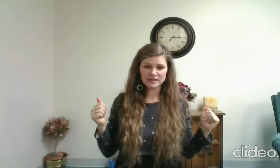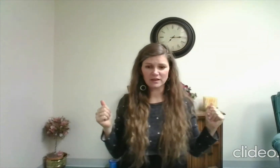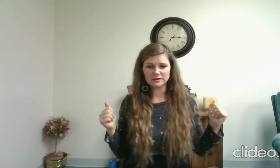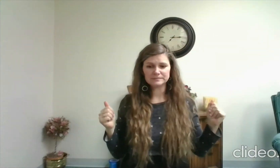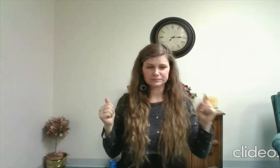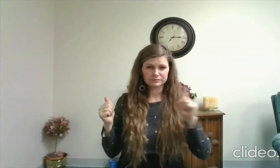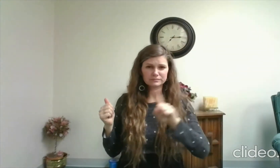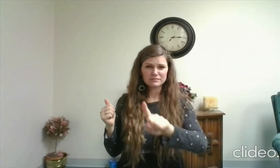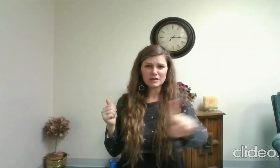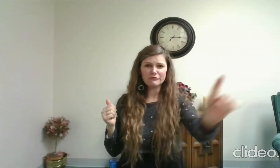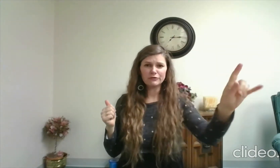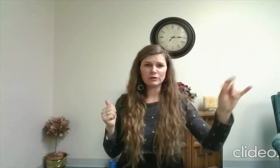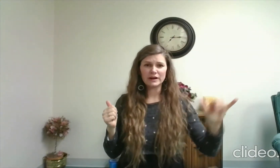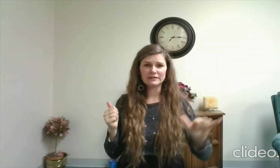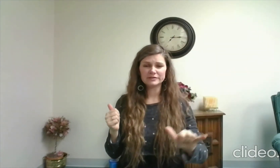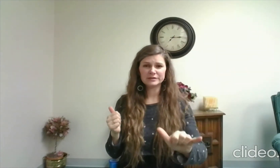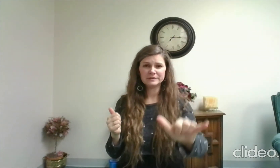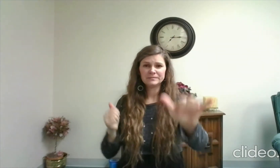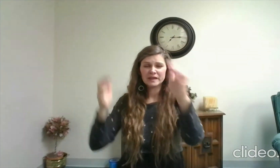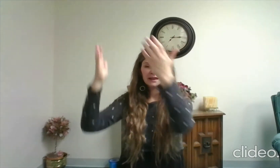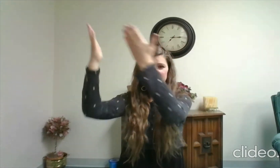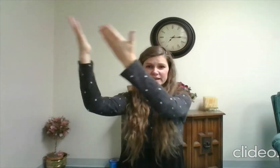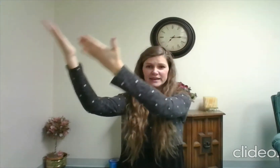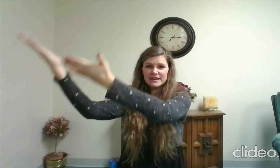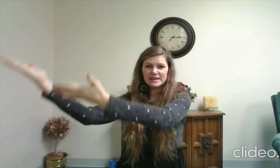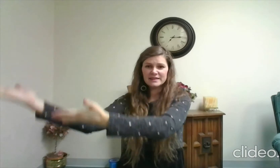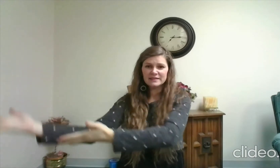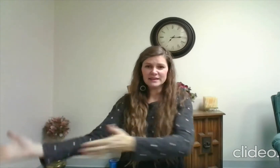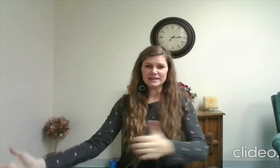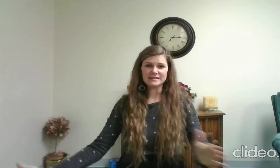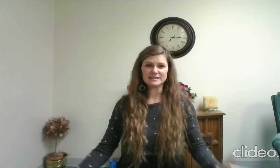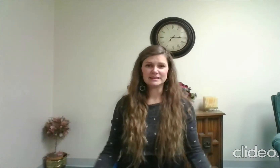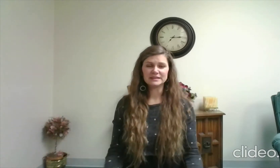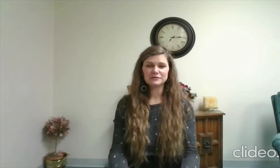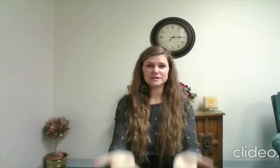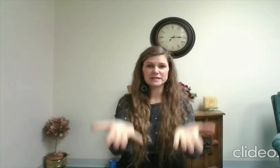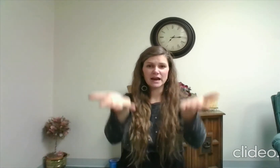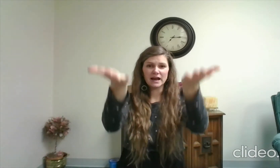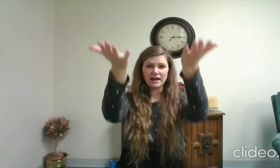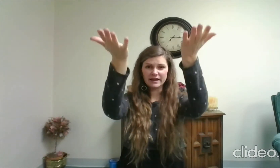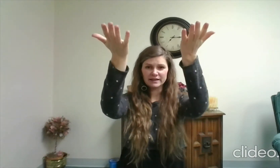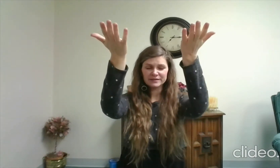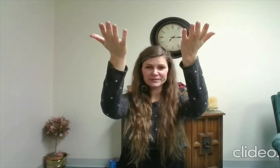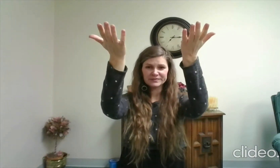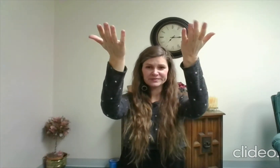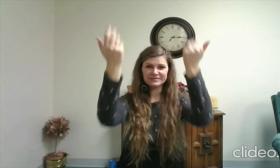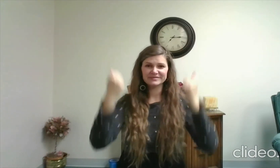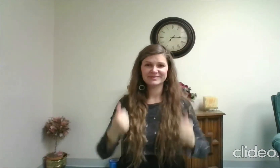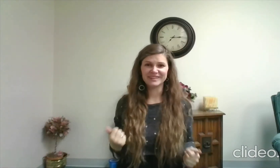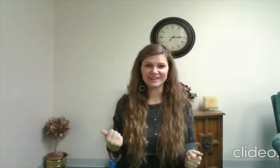together. Forever he is lifted high. Very